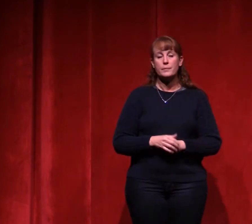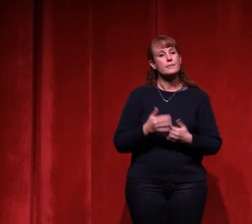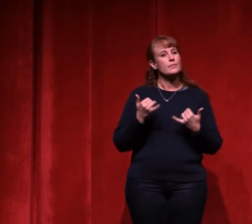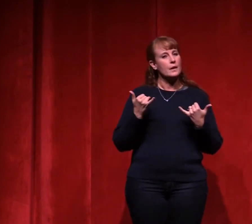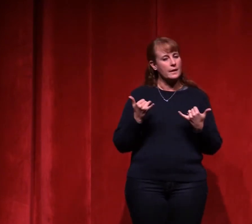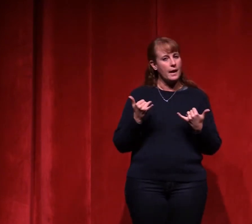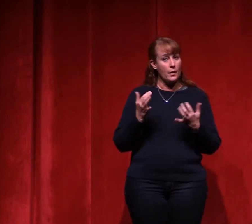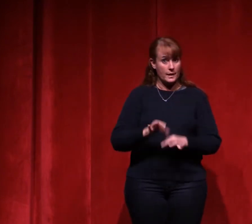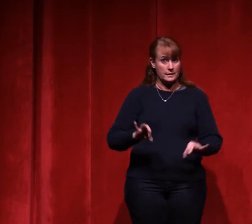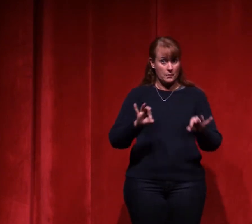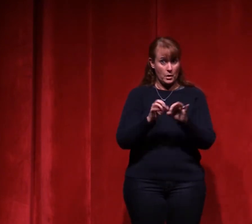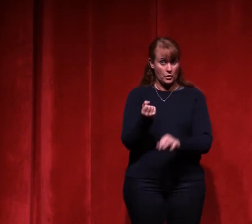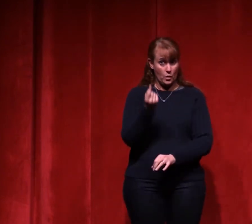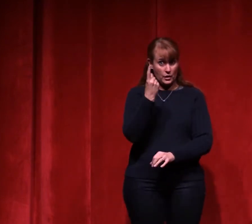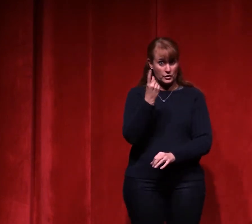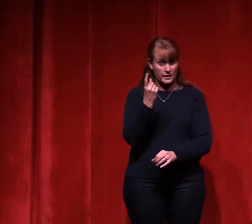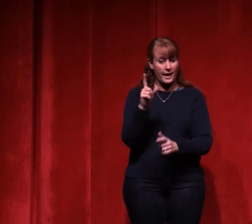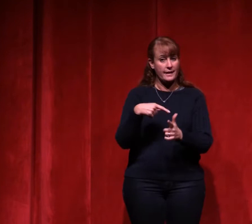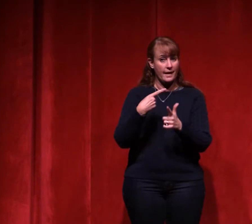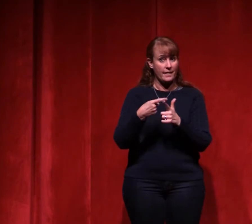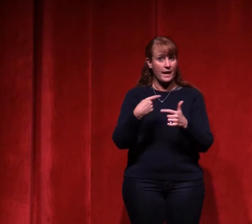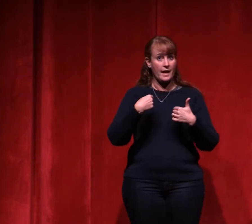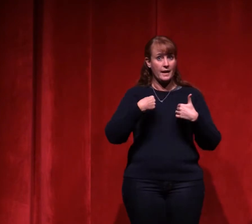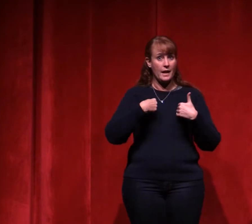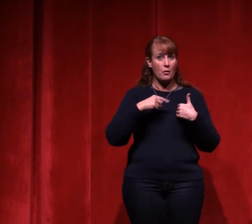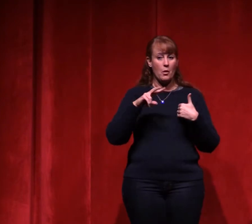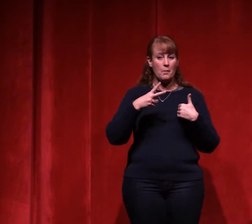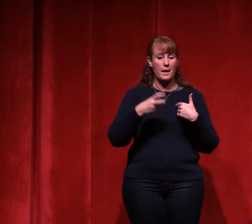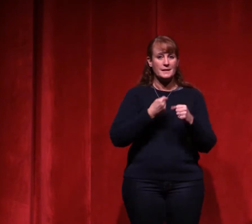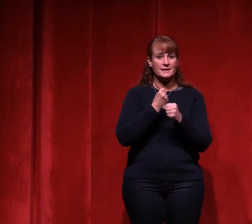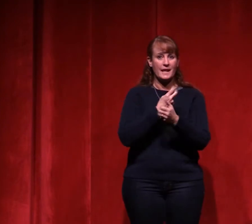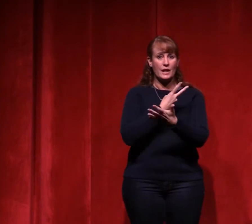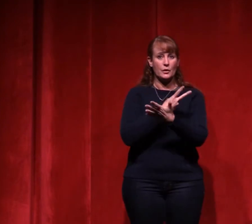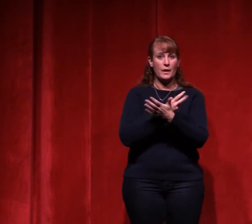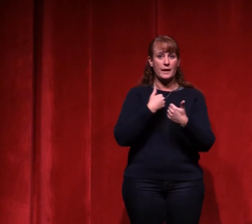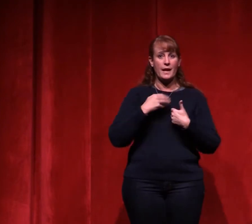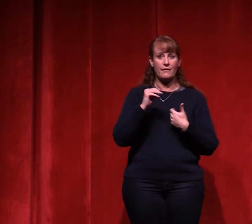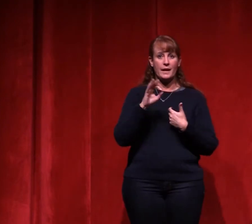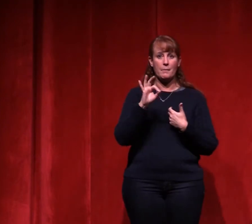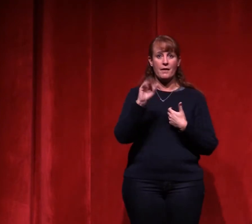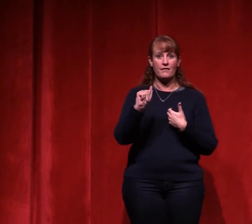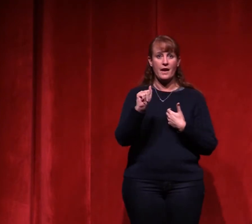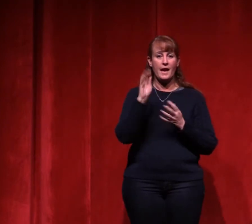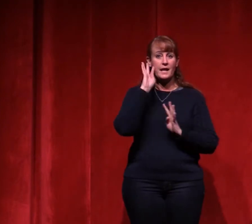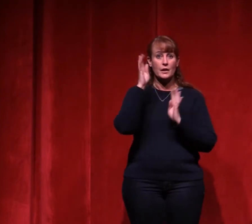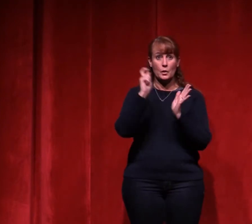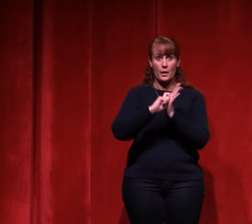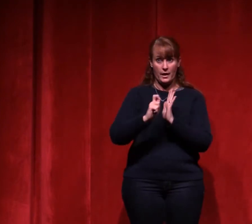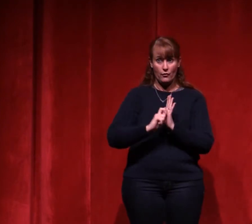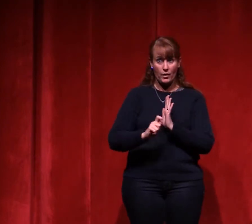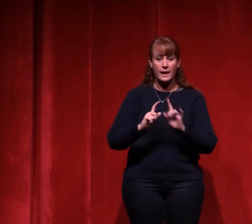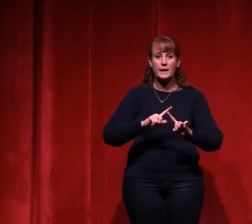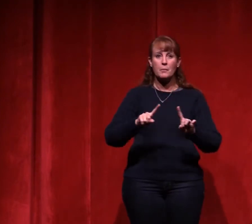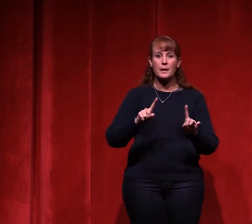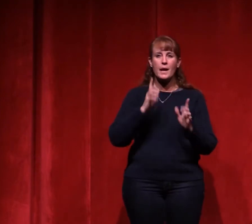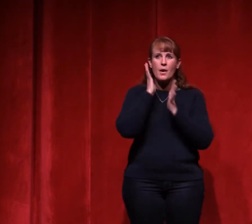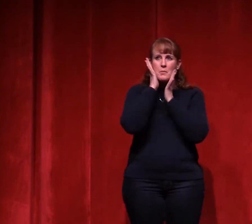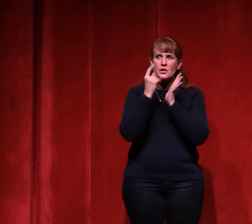Now, it's important to note here that at this time, I was in my second year of grad school, getting an MFA in creative writing. But I'm